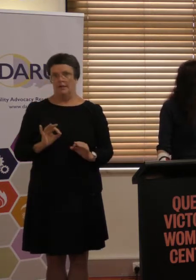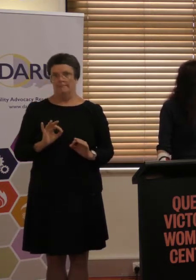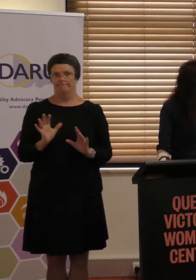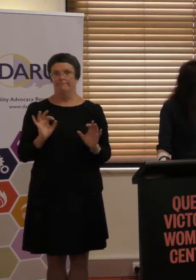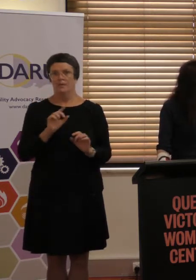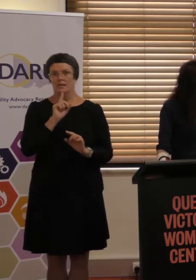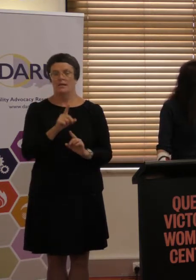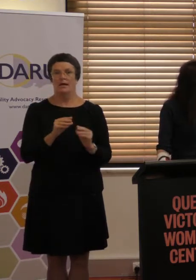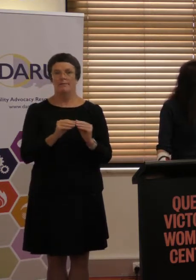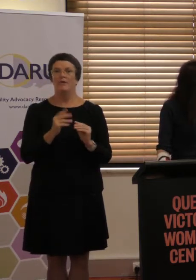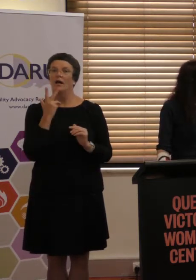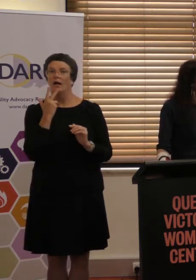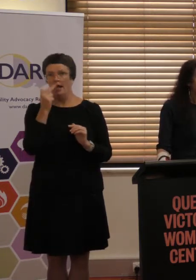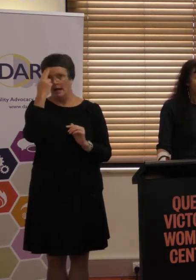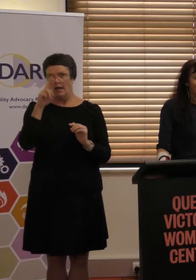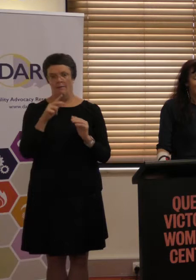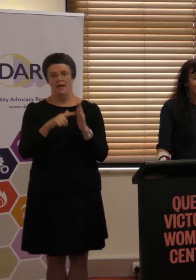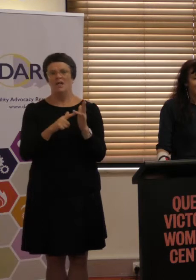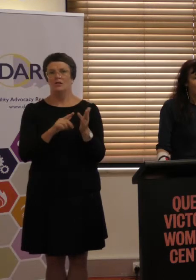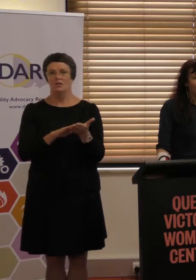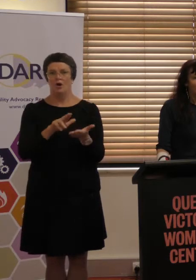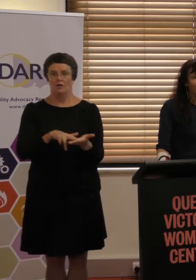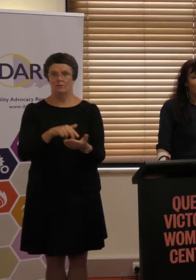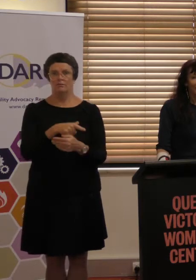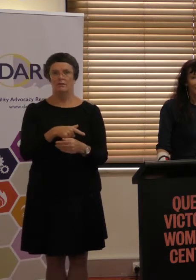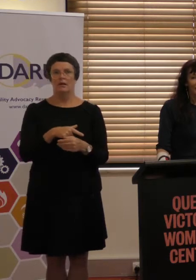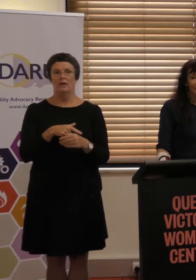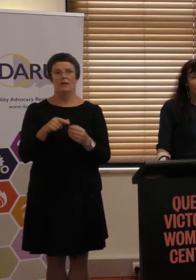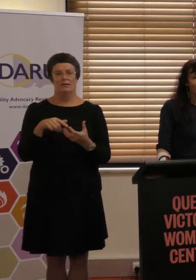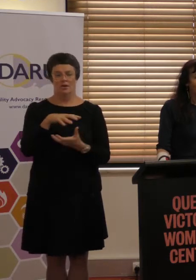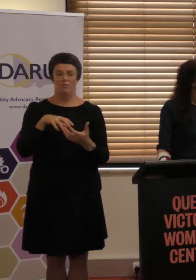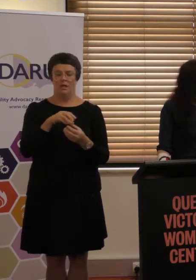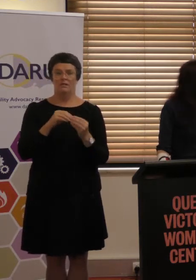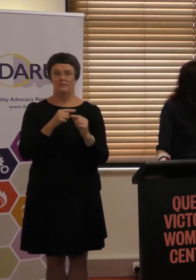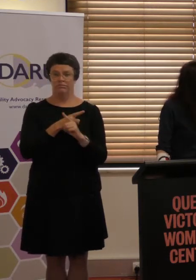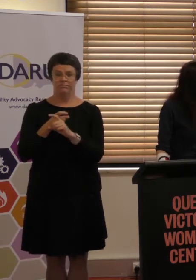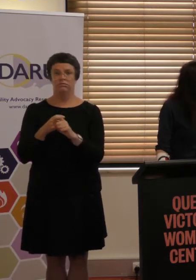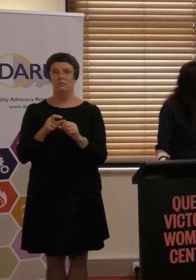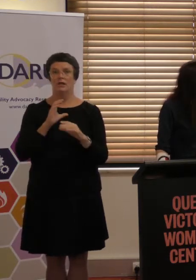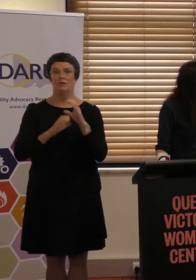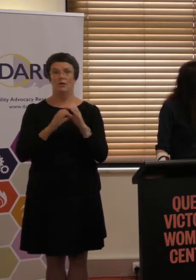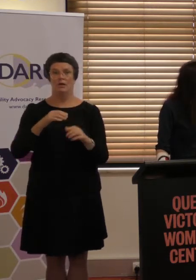So John has complex communication needs. He's non-verbal.